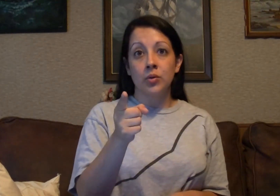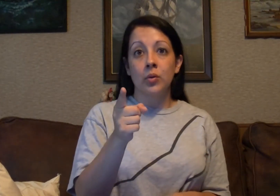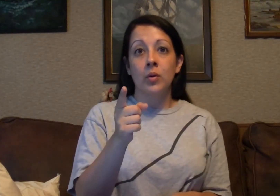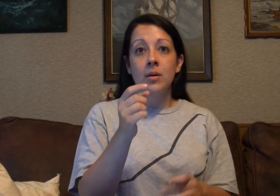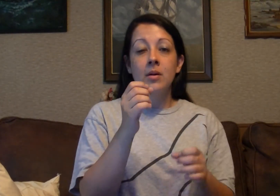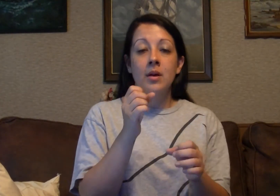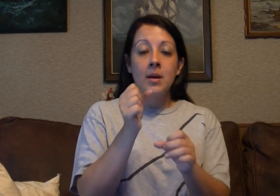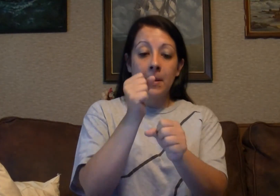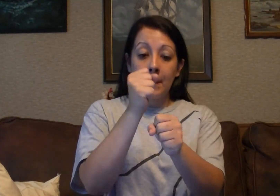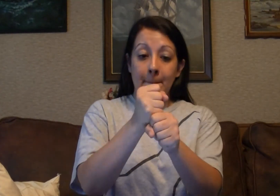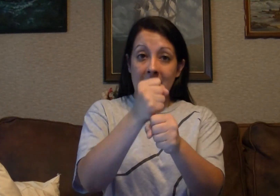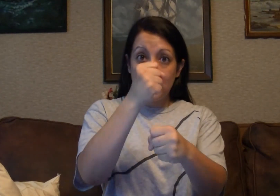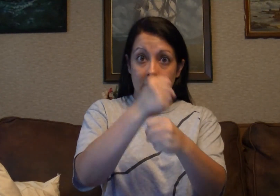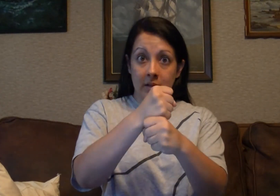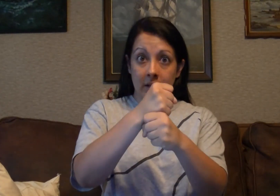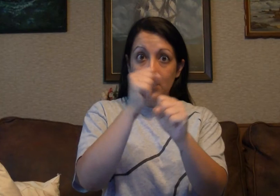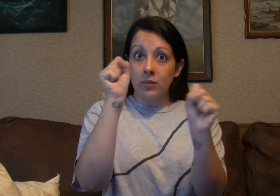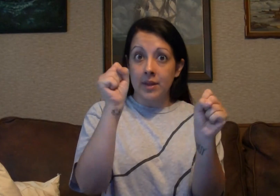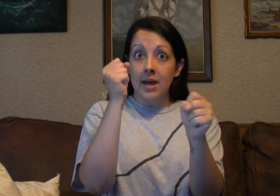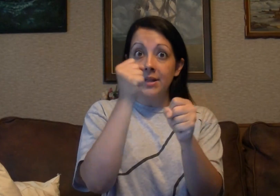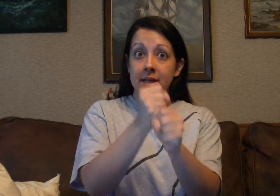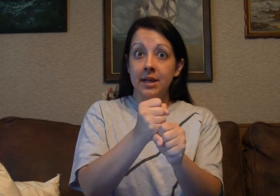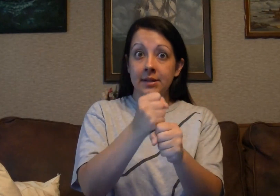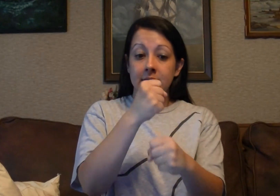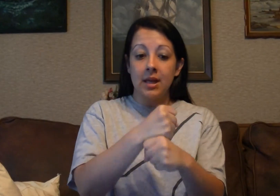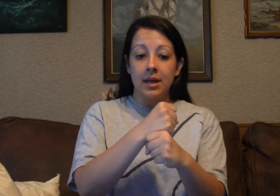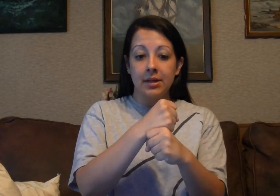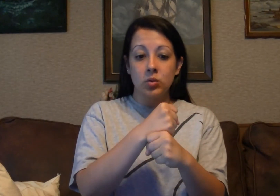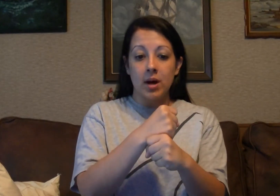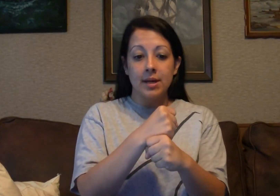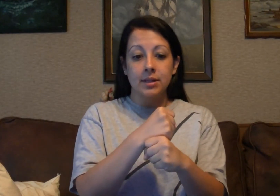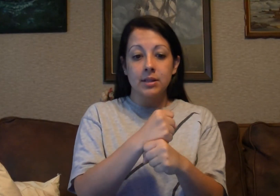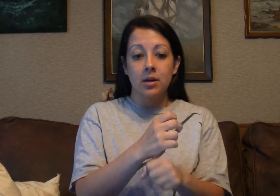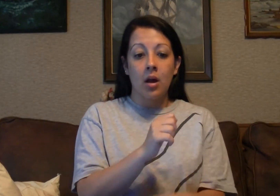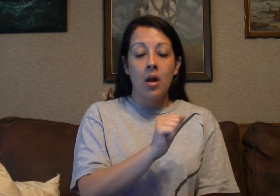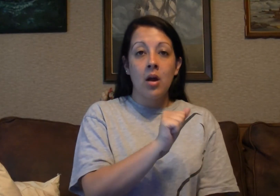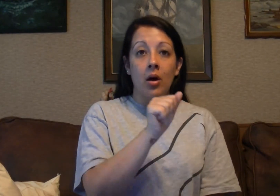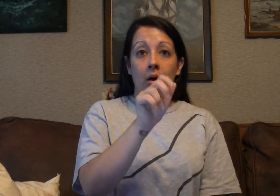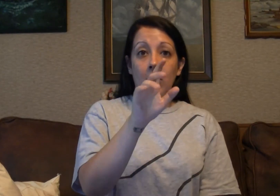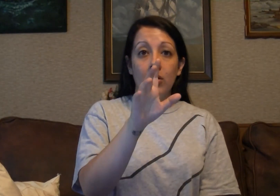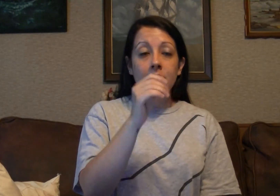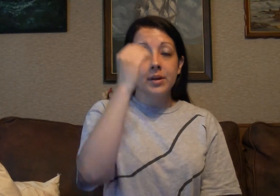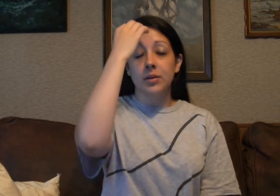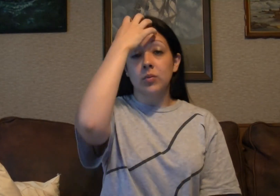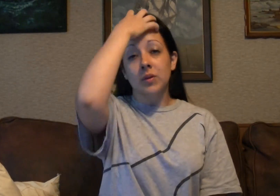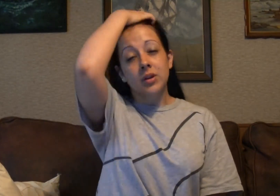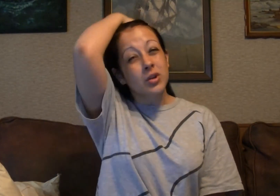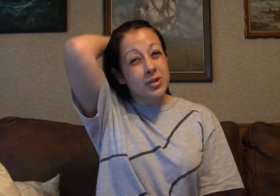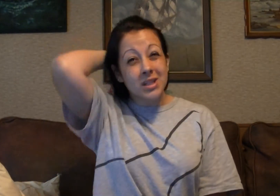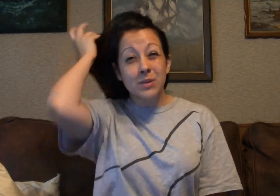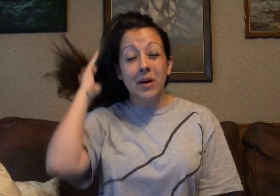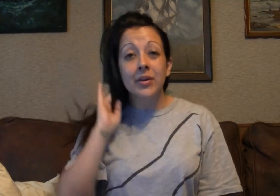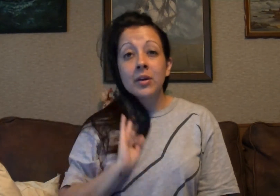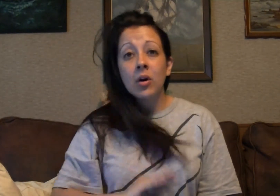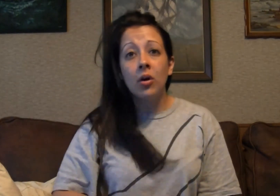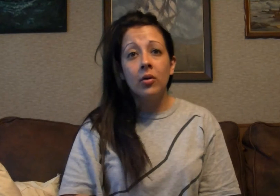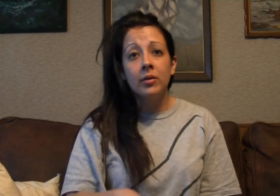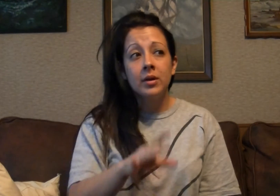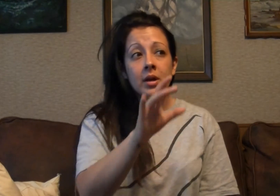you make again with the S hands that hit twice. All, really, you're just spelling all.